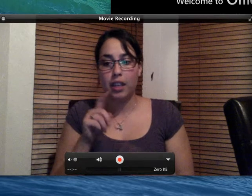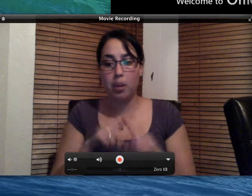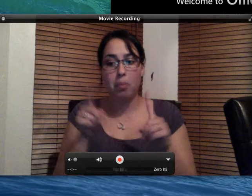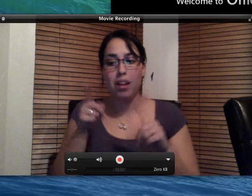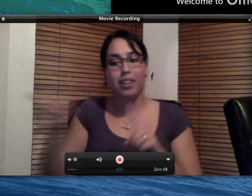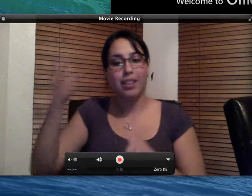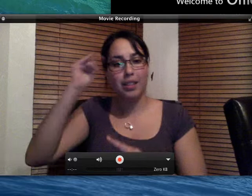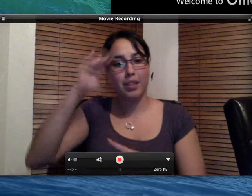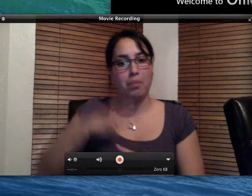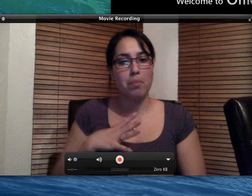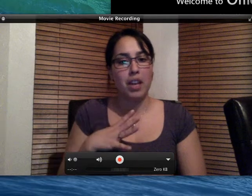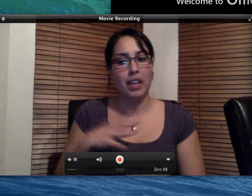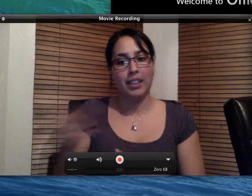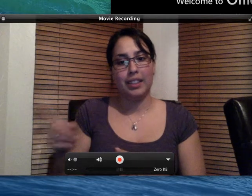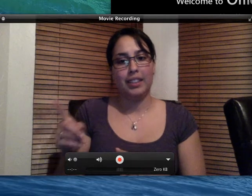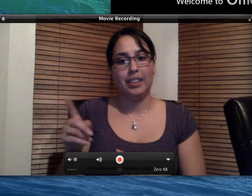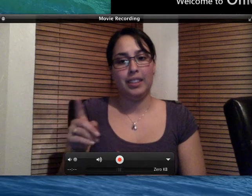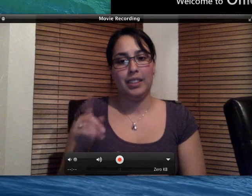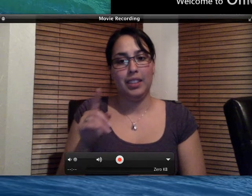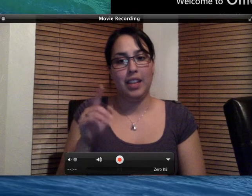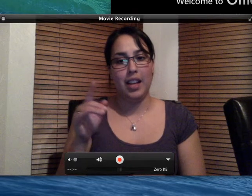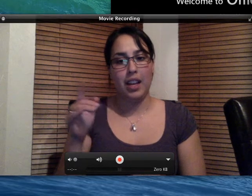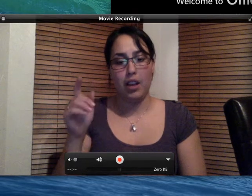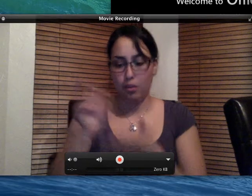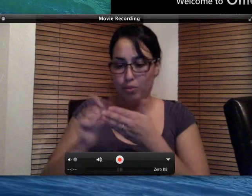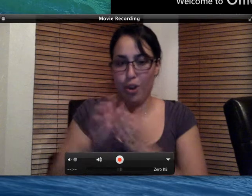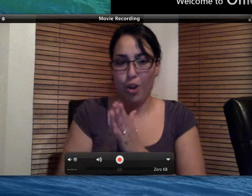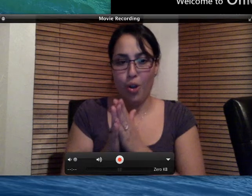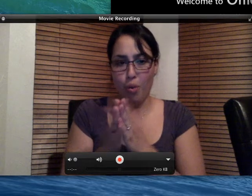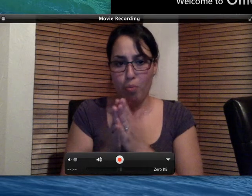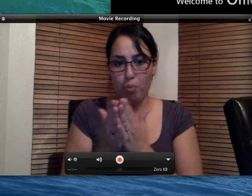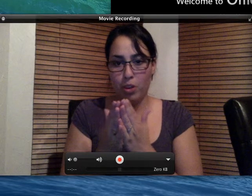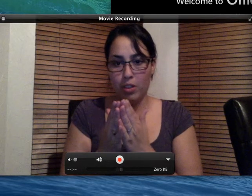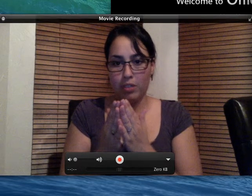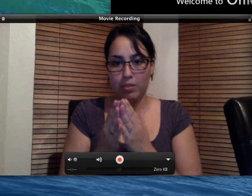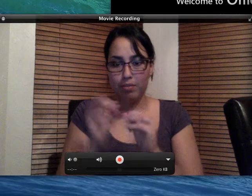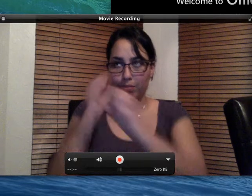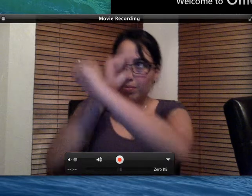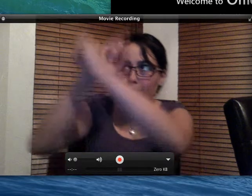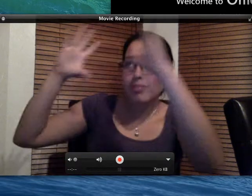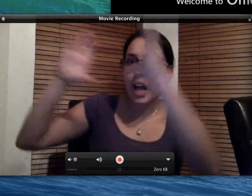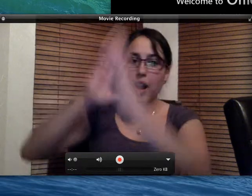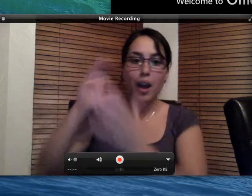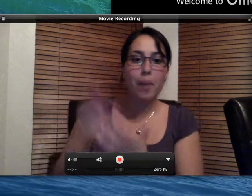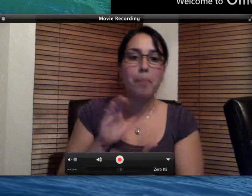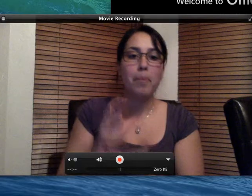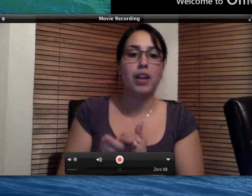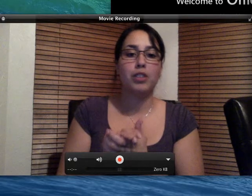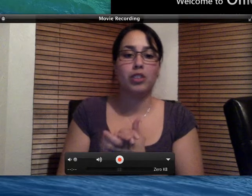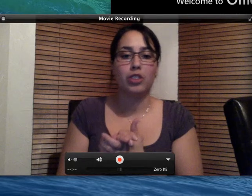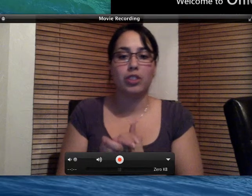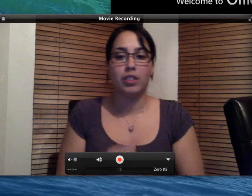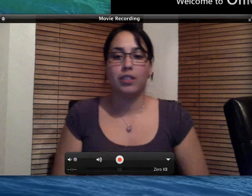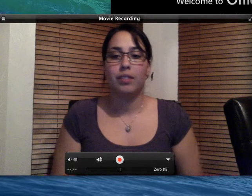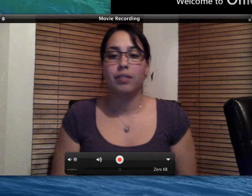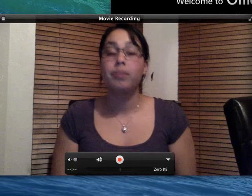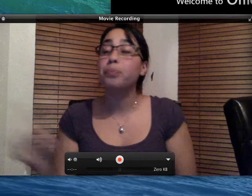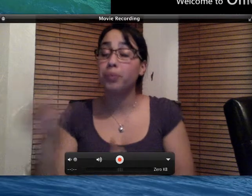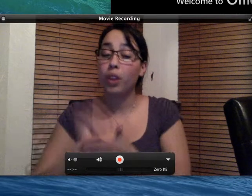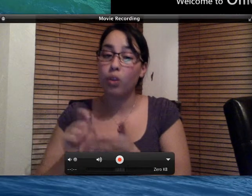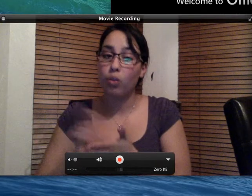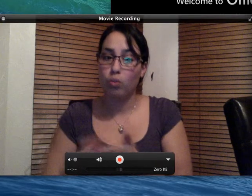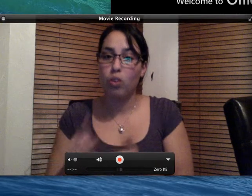This is a guy writing a book, Ideal Marriage, you know, very heavy hetero guy. But he wrote in this book, Ideal Marriage, he said that he